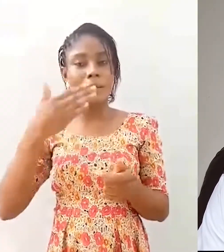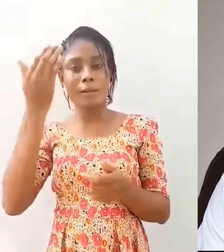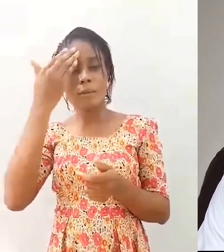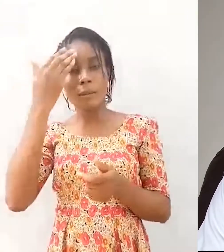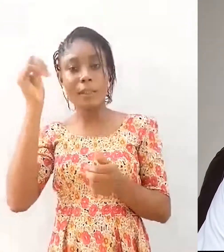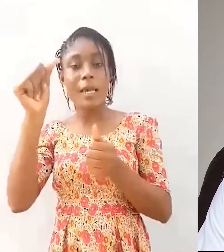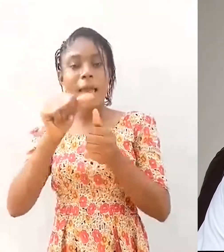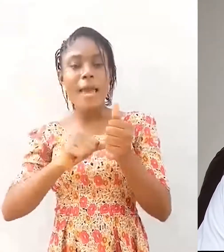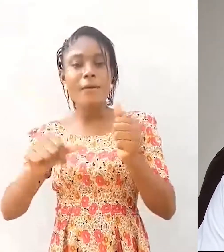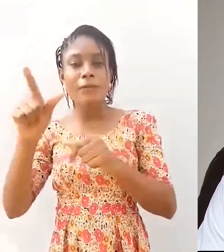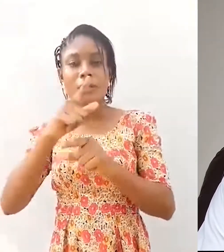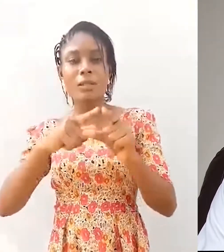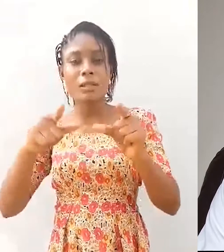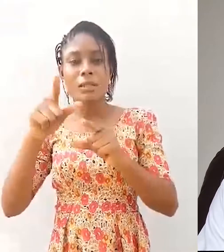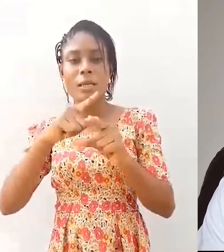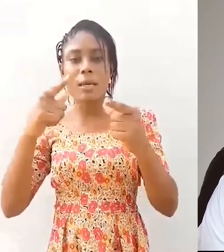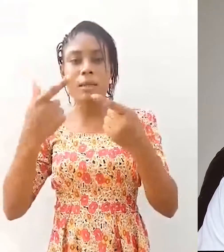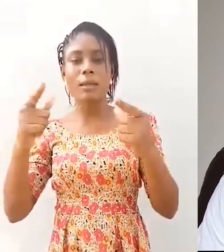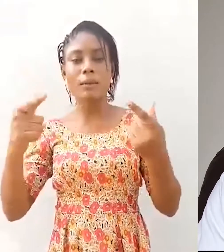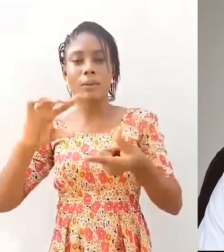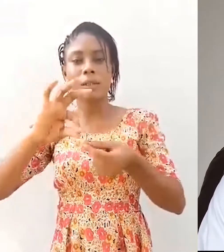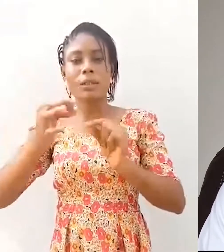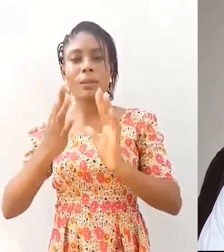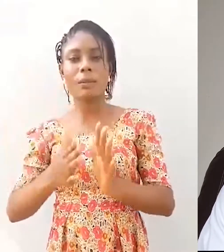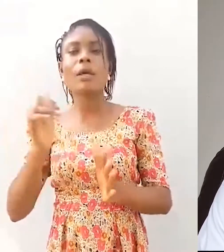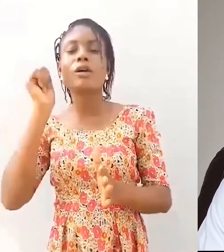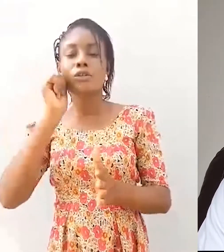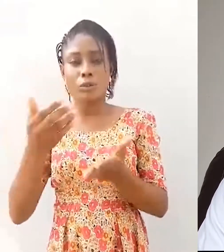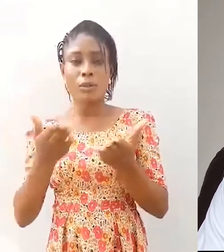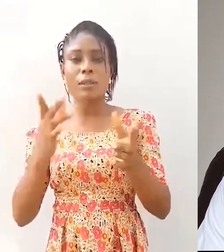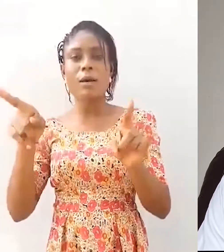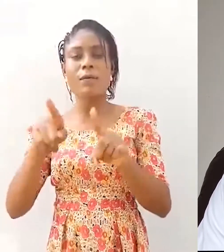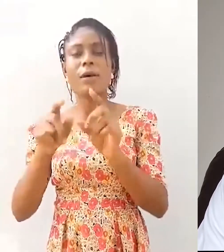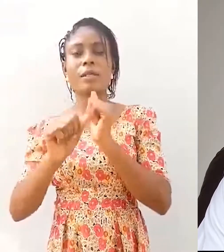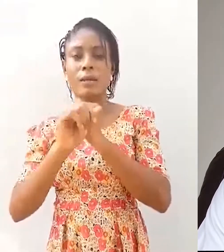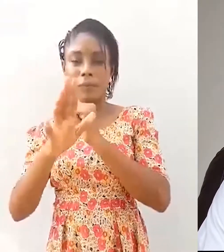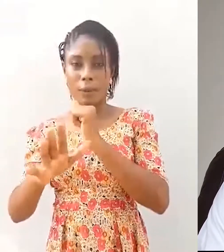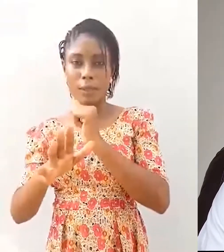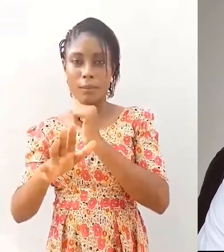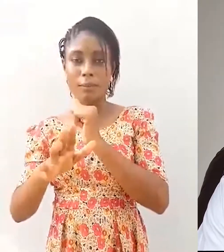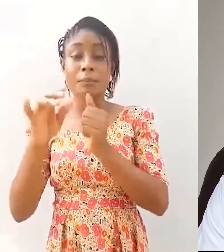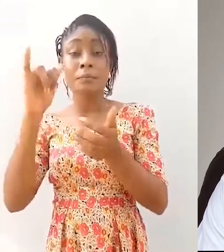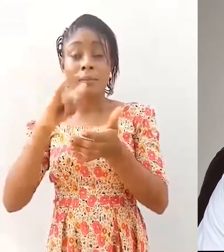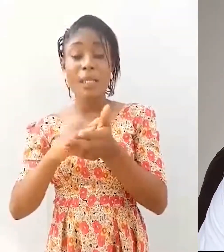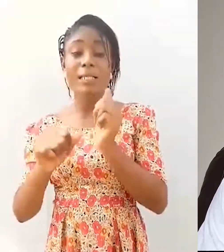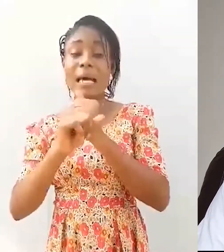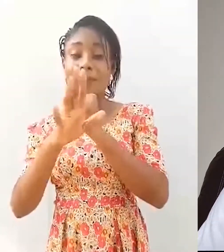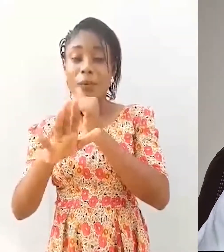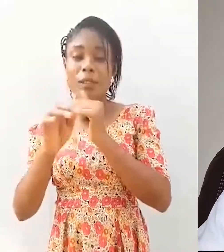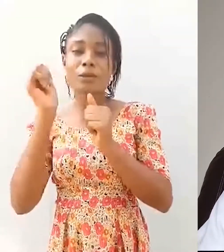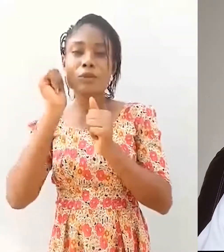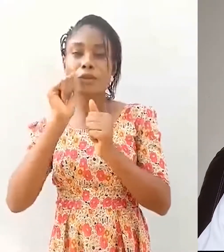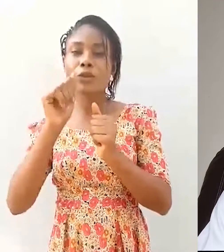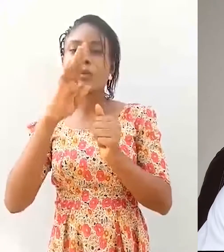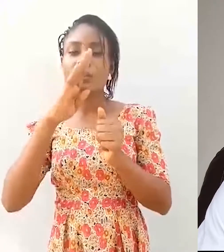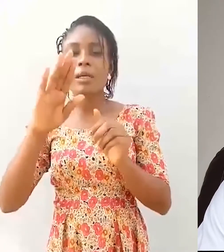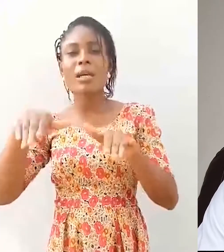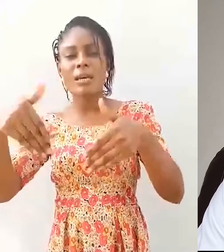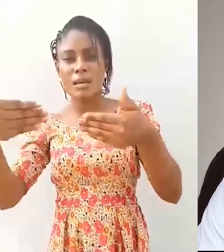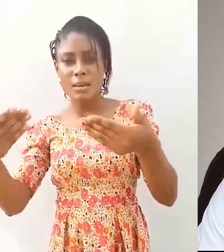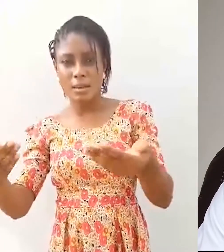best of my knowledge, any and every sign language interpreter should serve as an advocate. And that